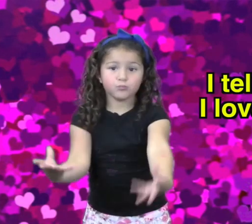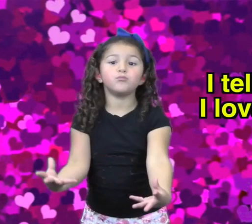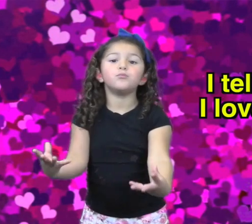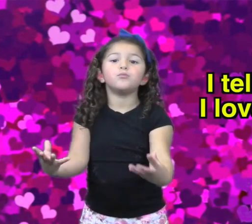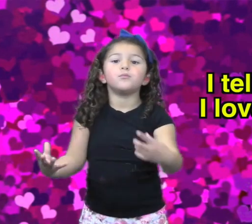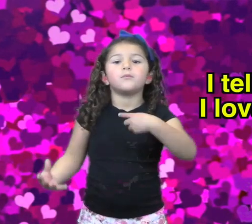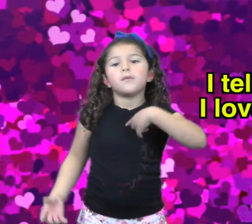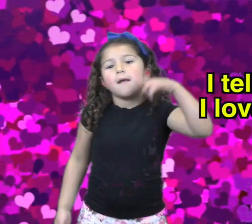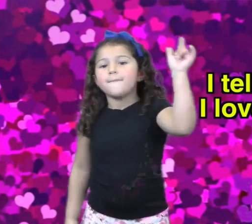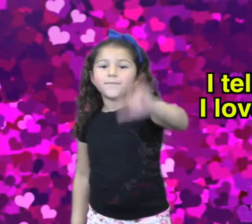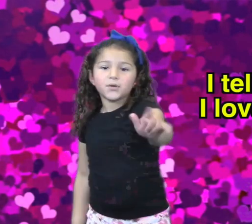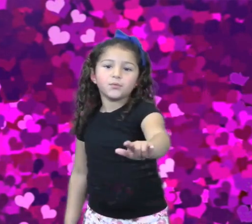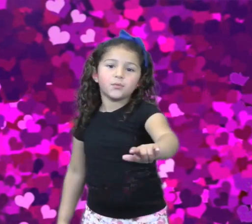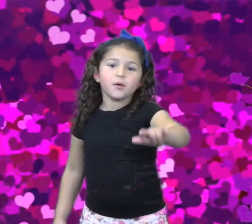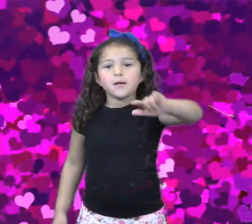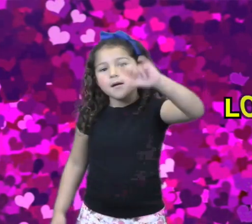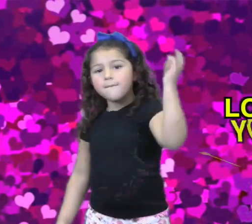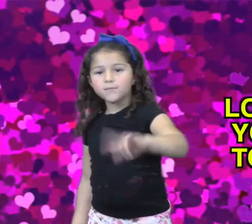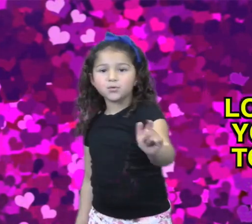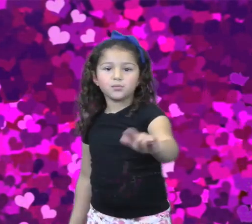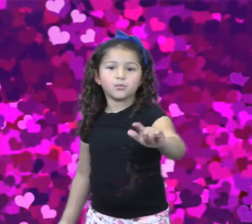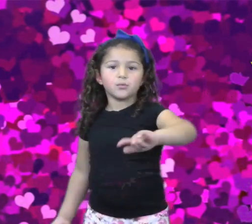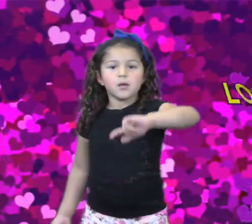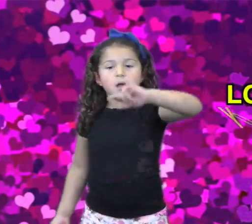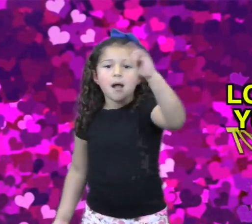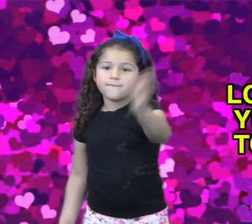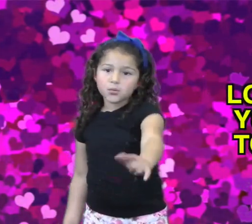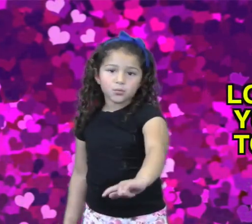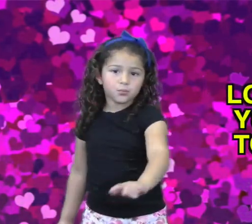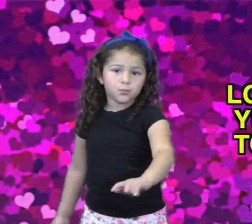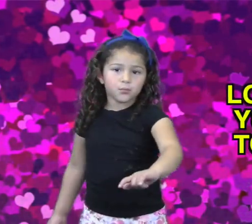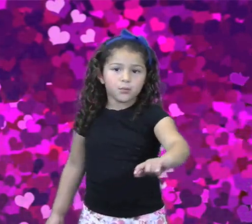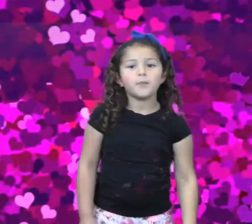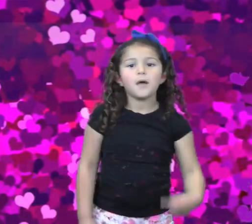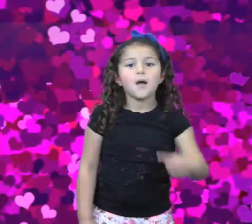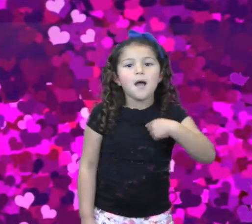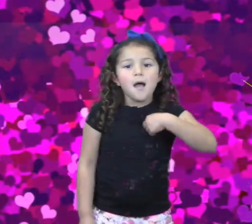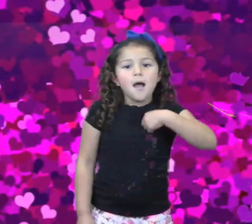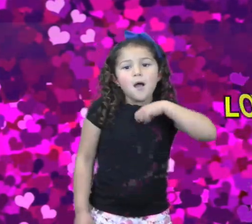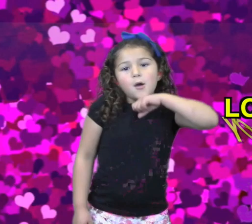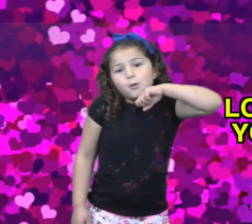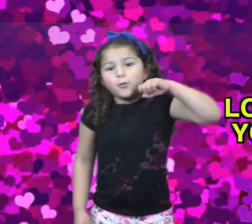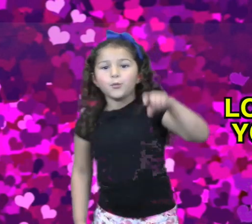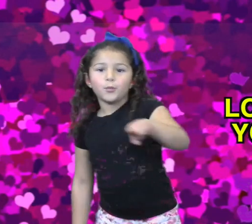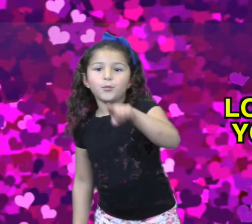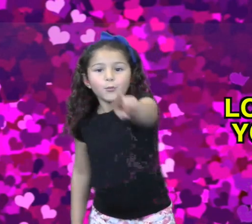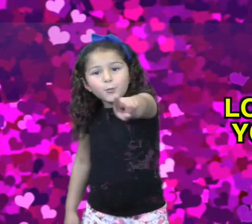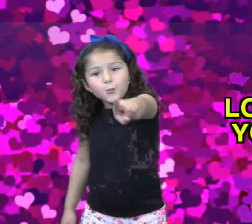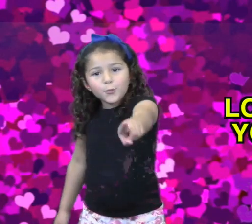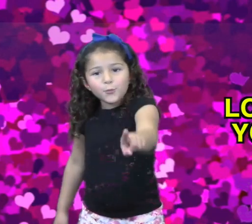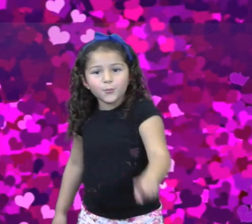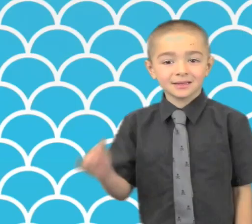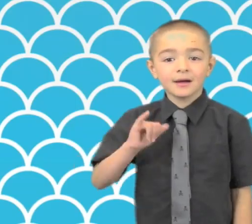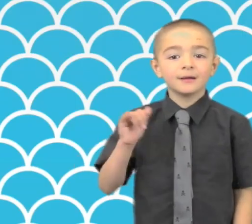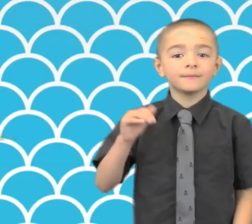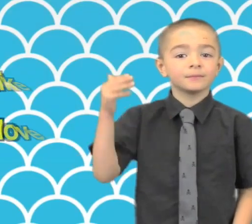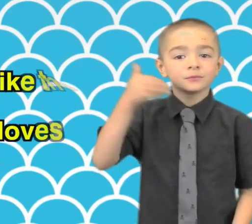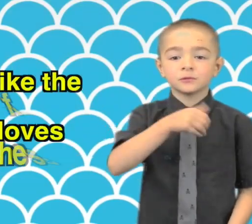I love you, I love you too, I love you too. I love you like the